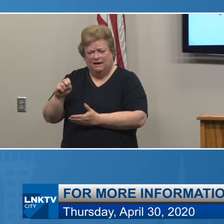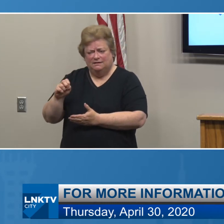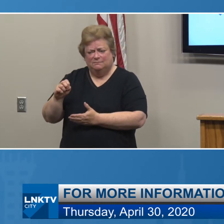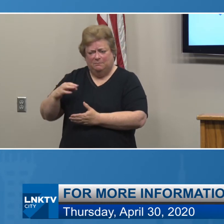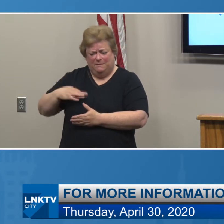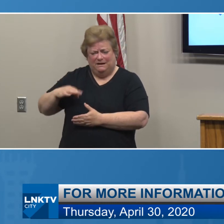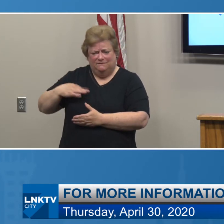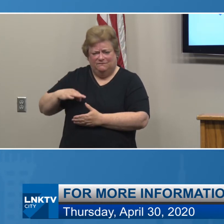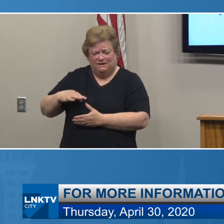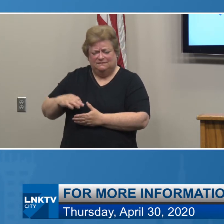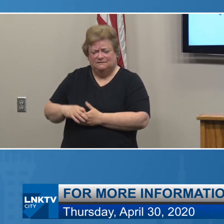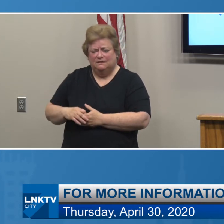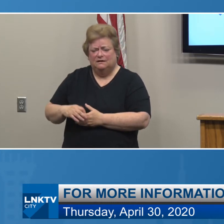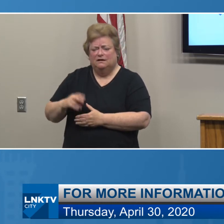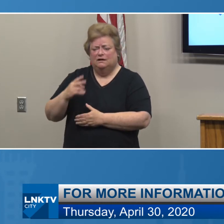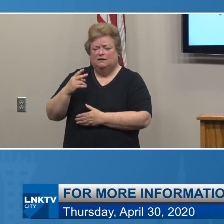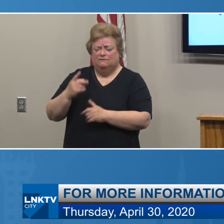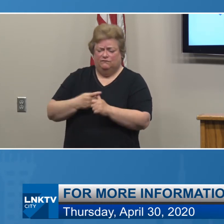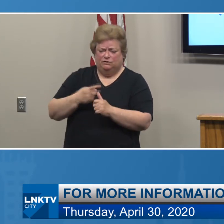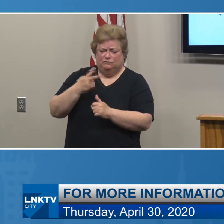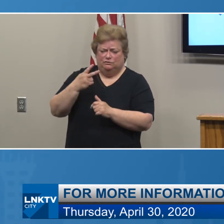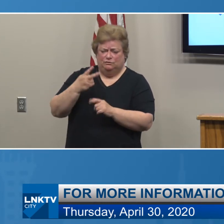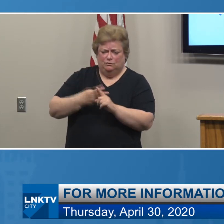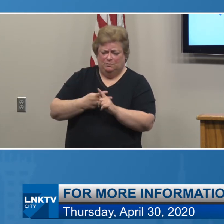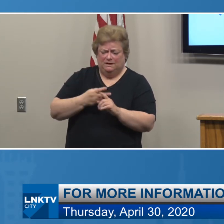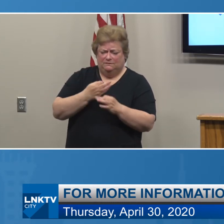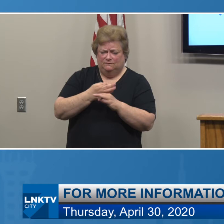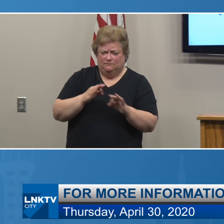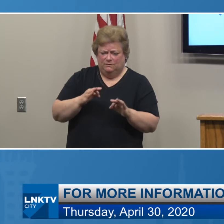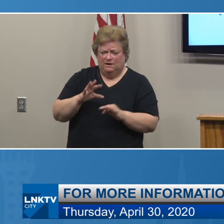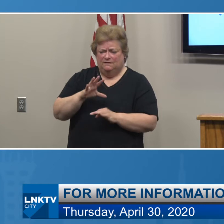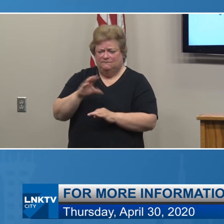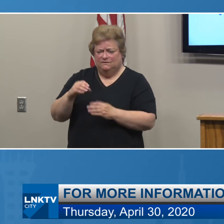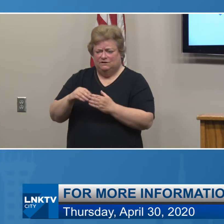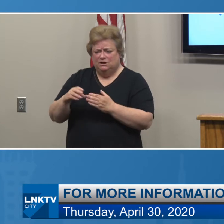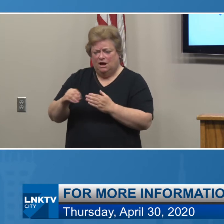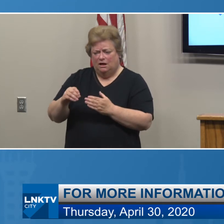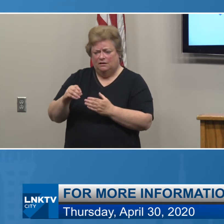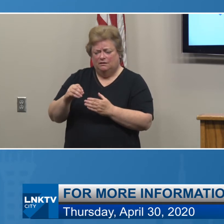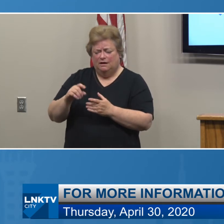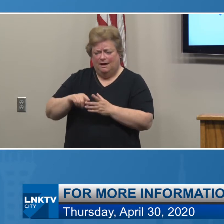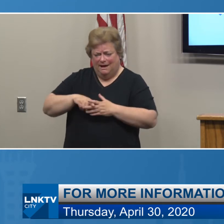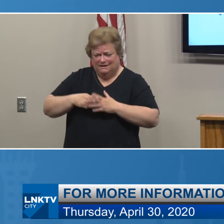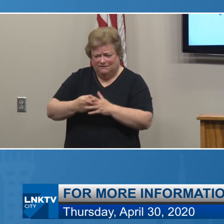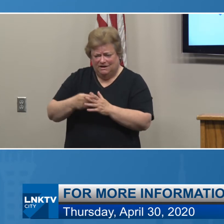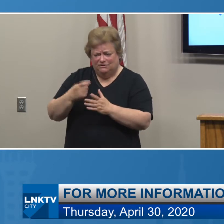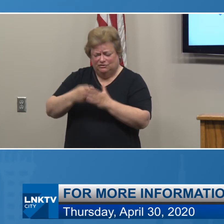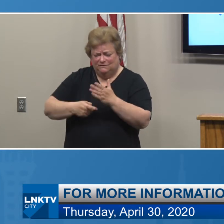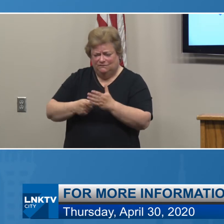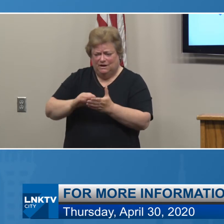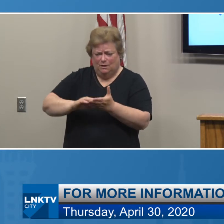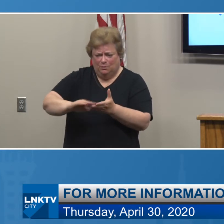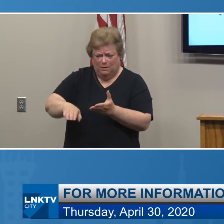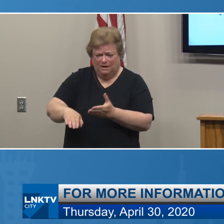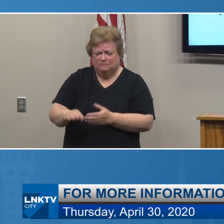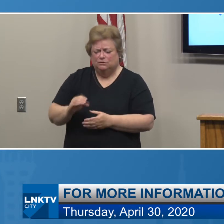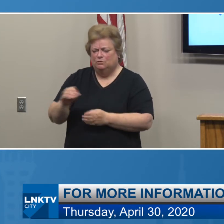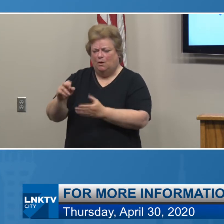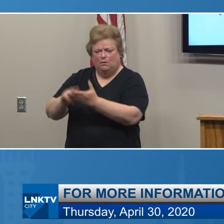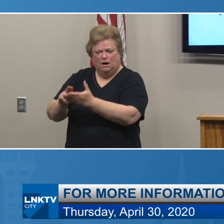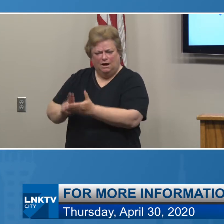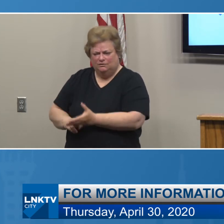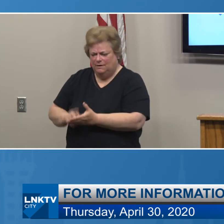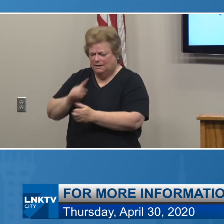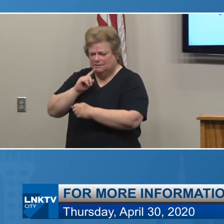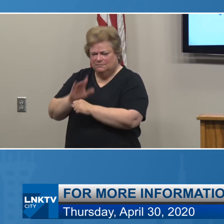are first 2 months free, the $50 activation fee waived, no contract term or commitment, no